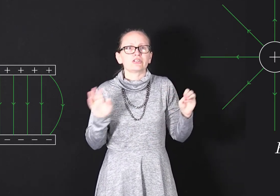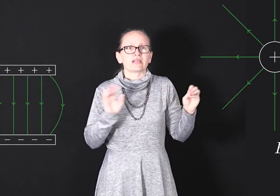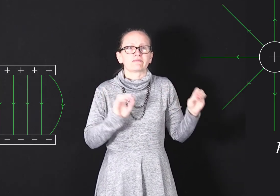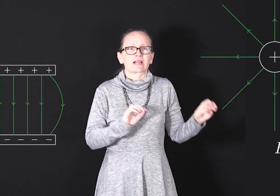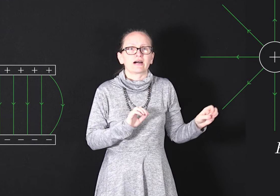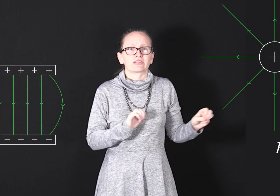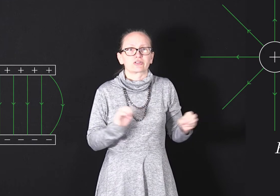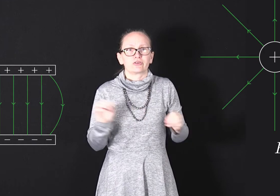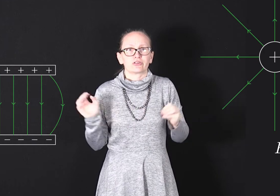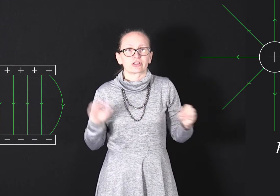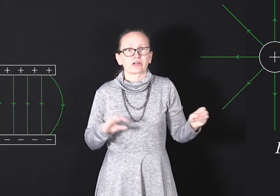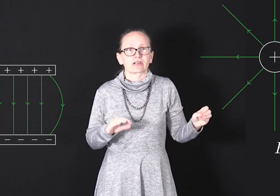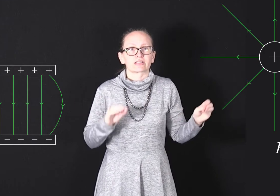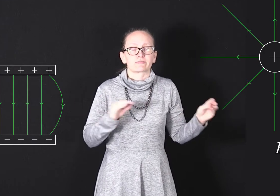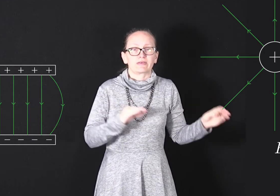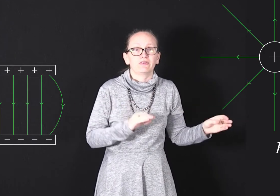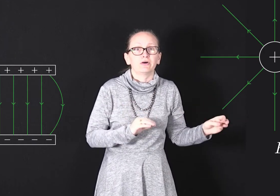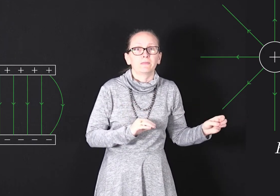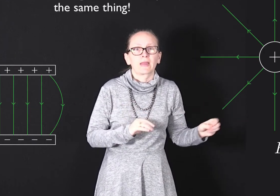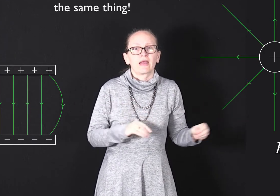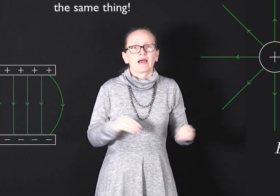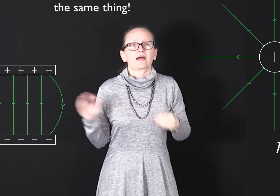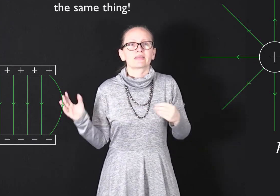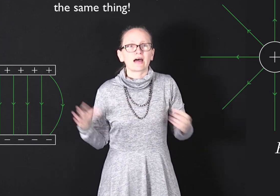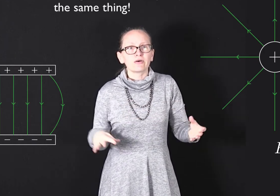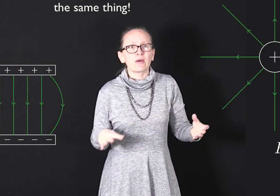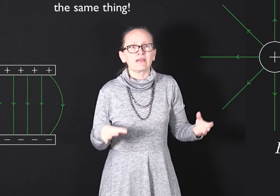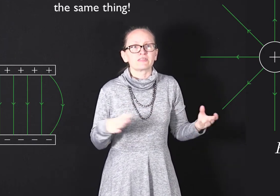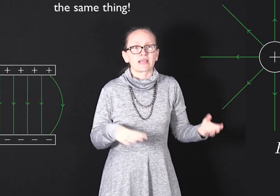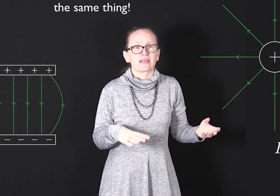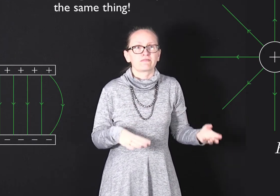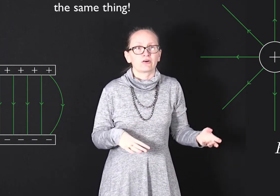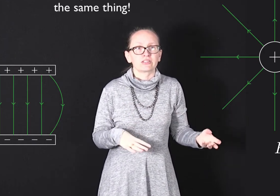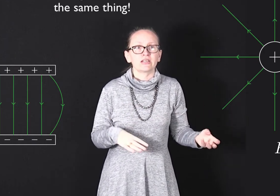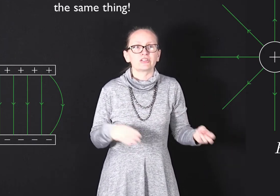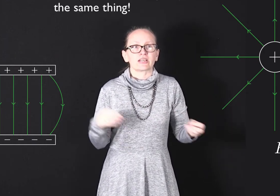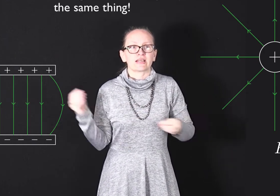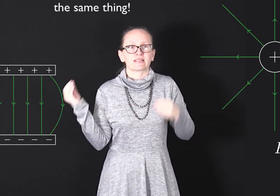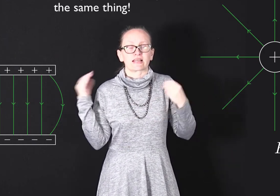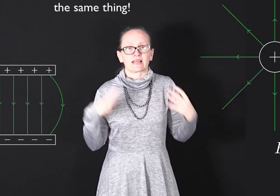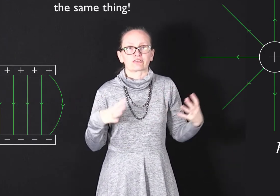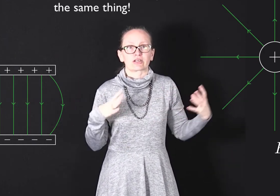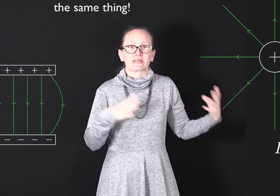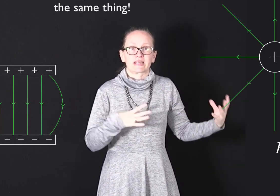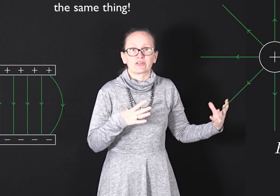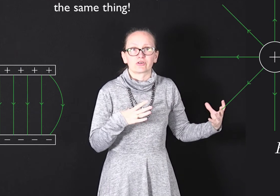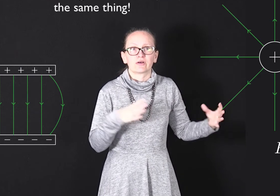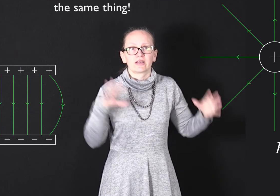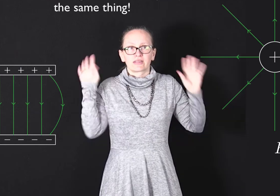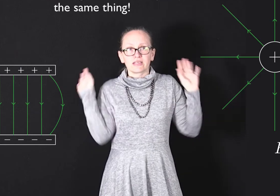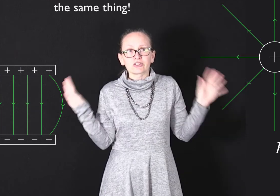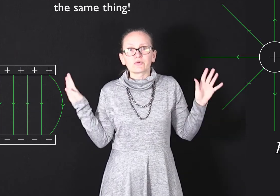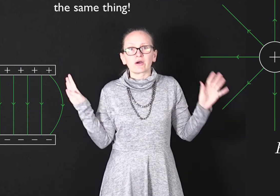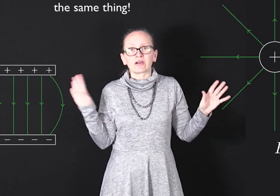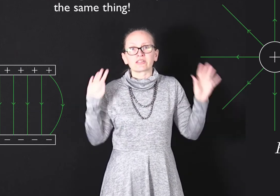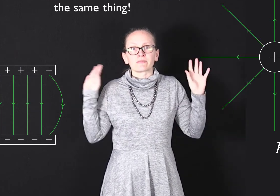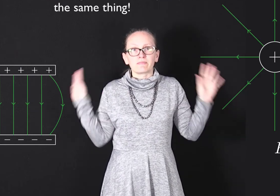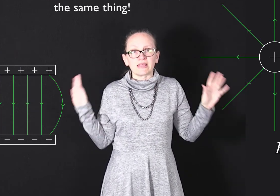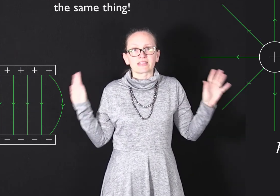in regards to circuits before. Another way of saying voltage is electric potential. These two words mean the